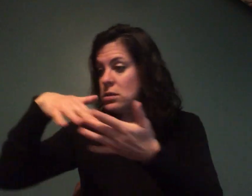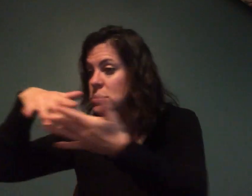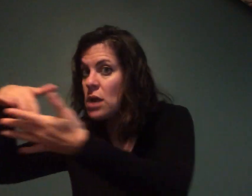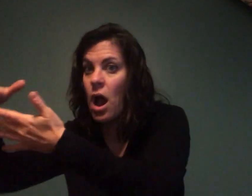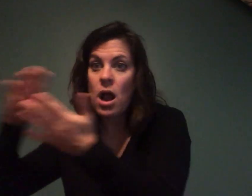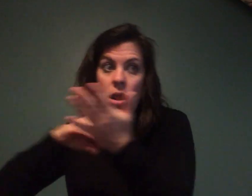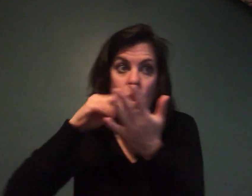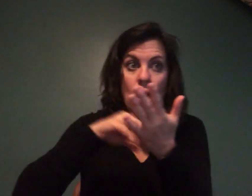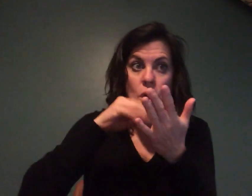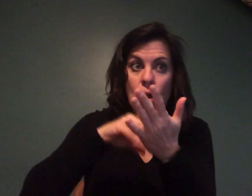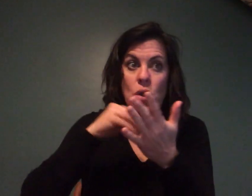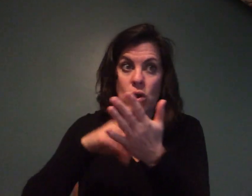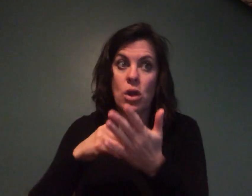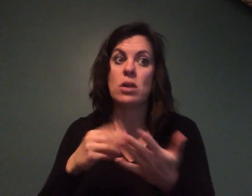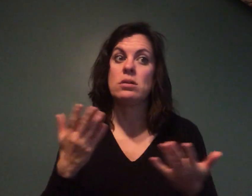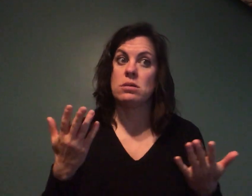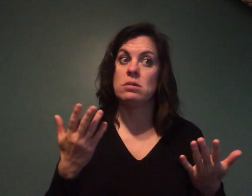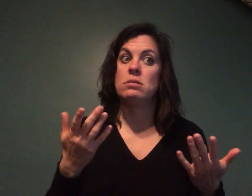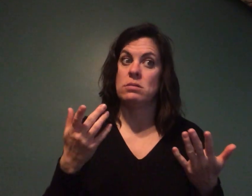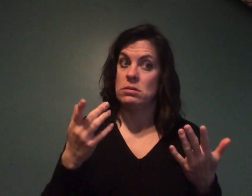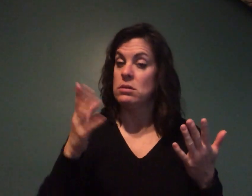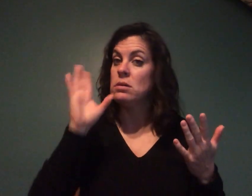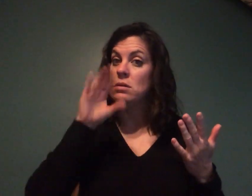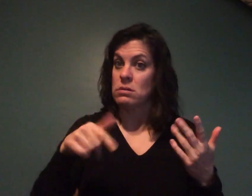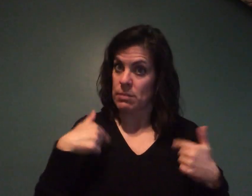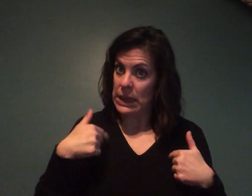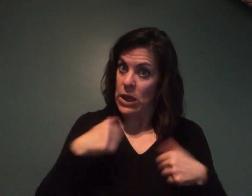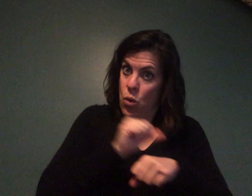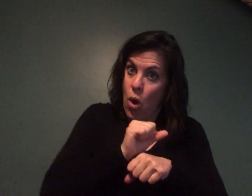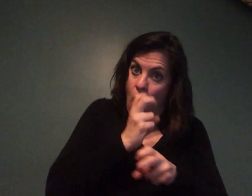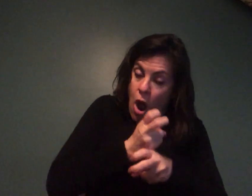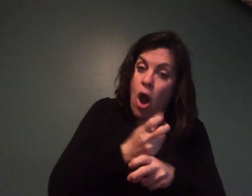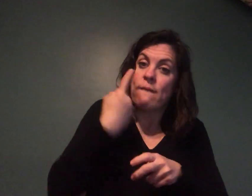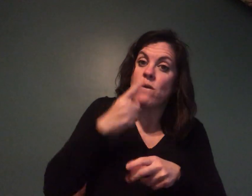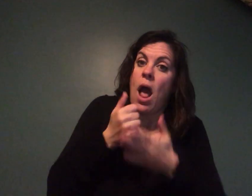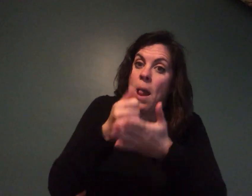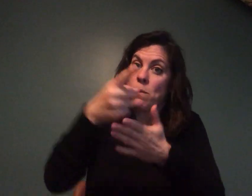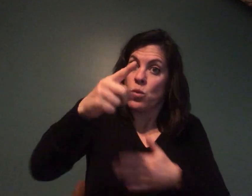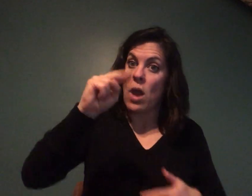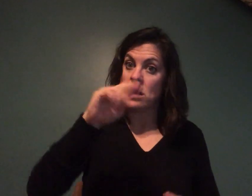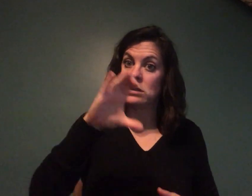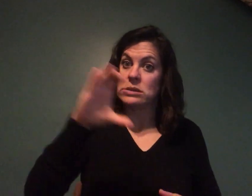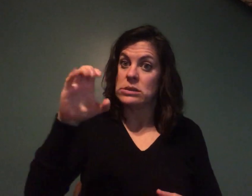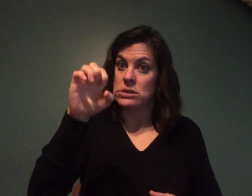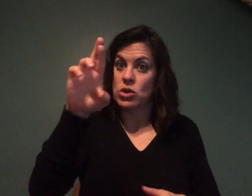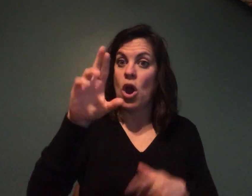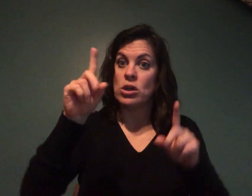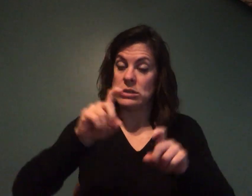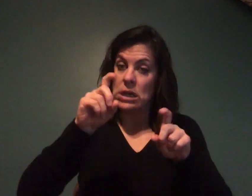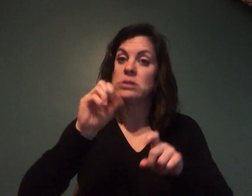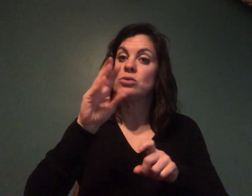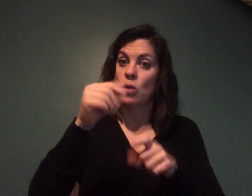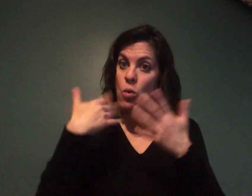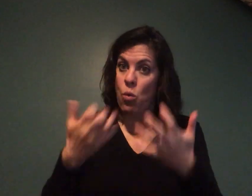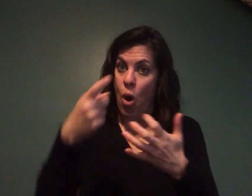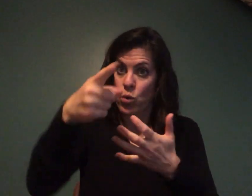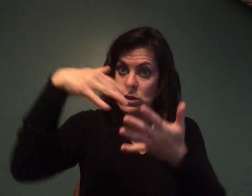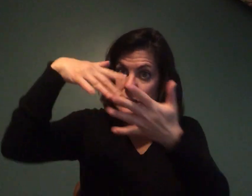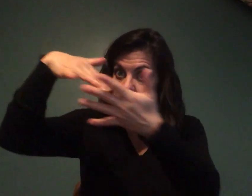test. Maybe we'll go another week, and in another week, then we should be able to take this test. And then remember, if you fail the test, you can